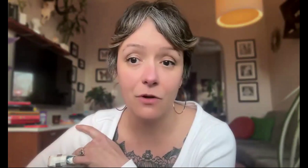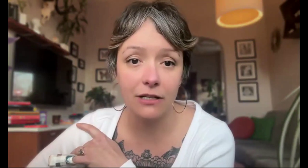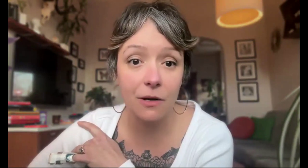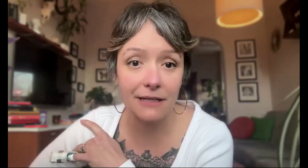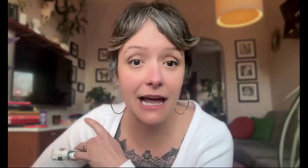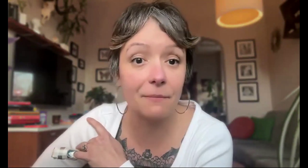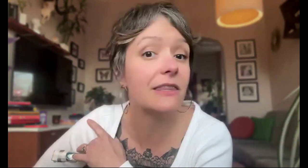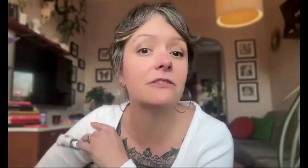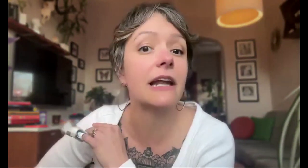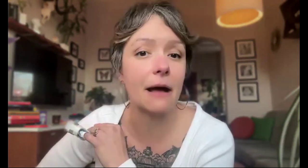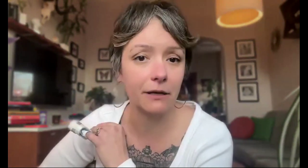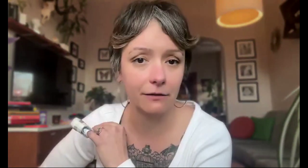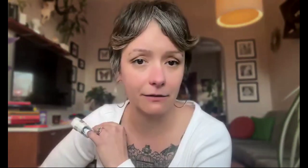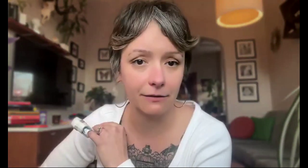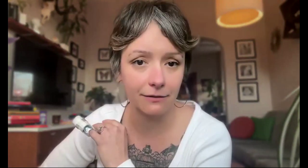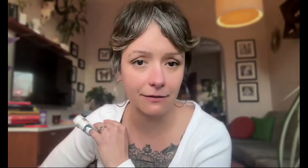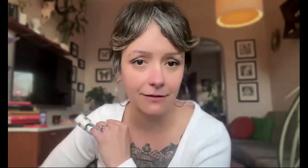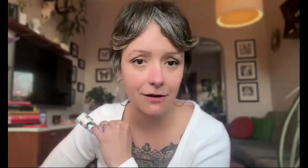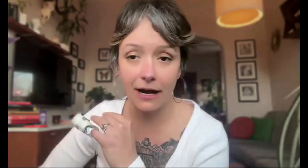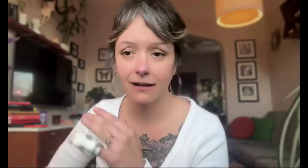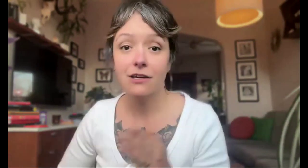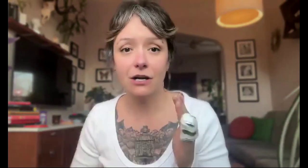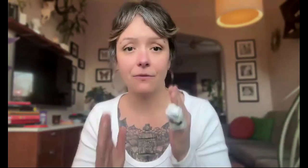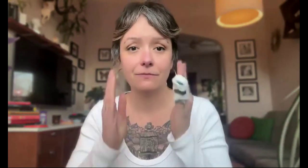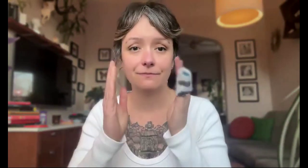You're muted. So I think you said happy. Okay, so